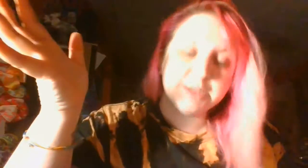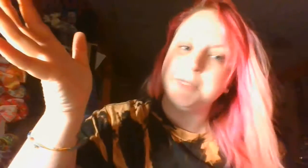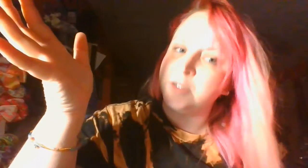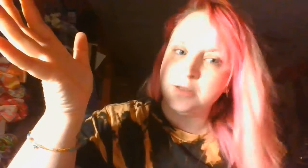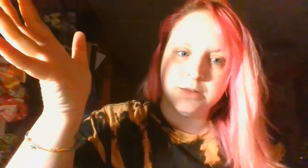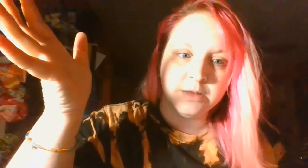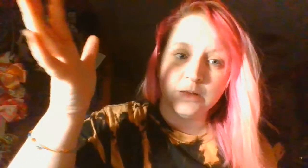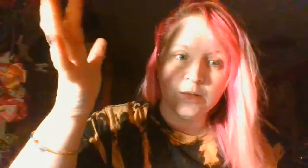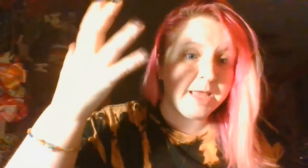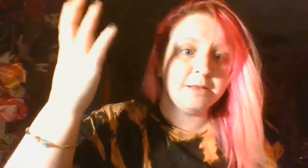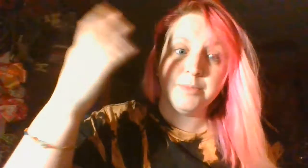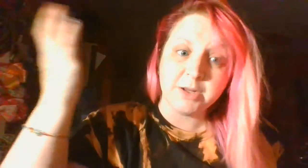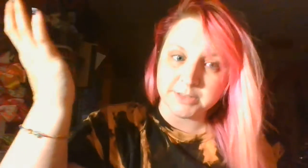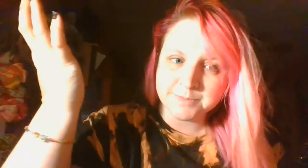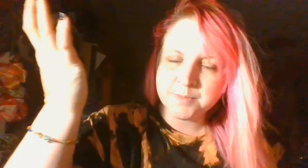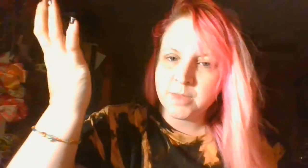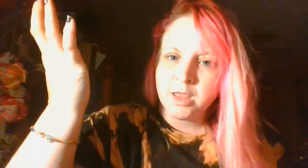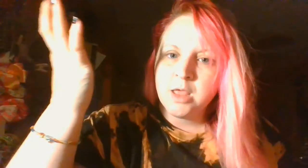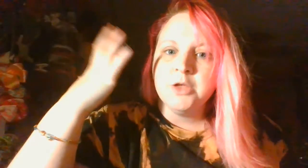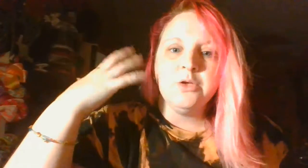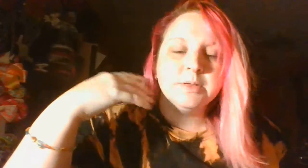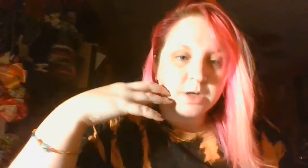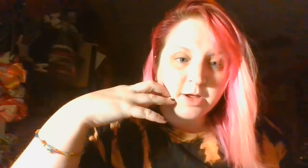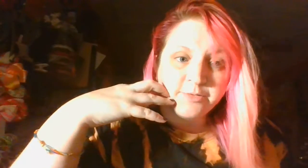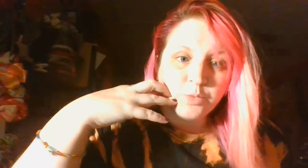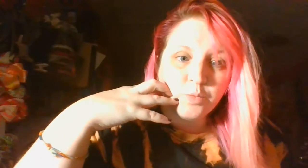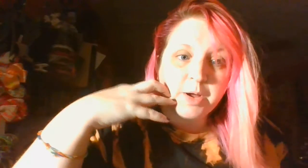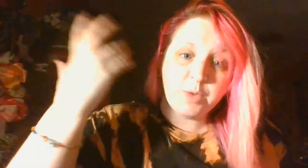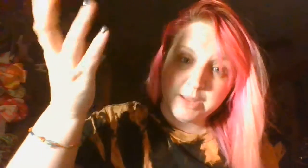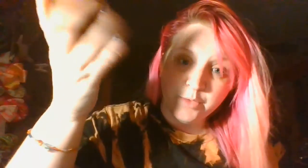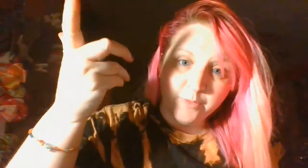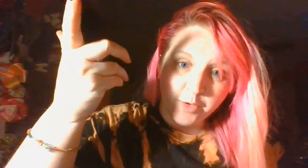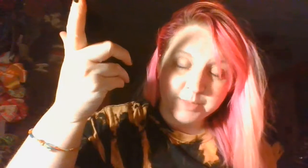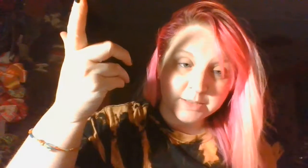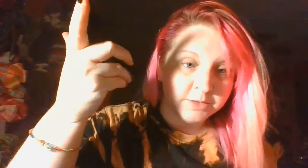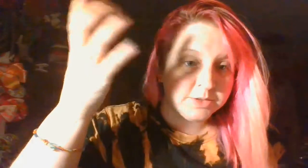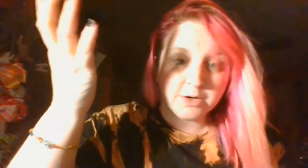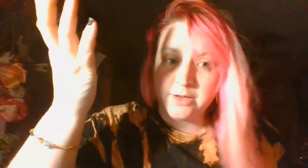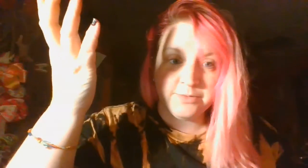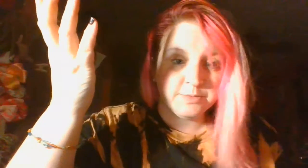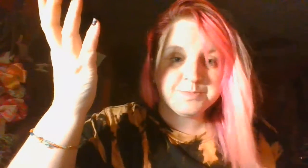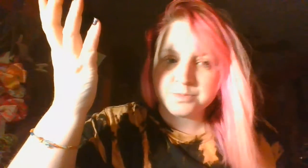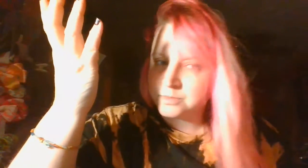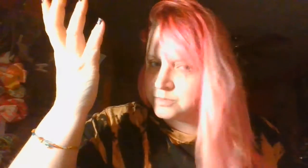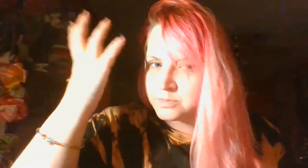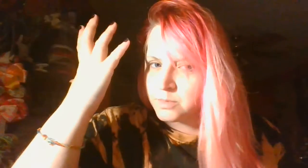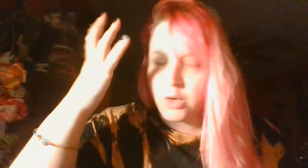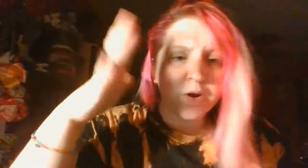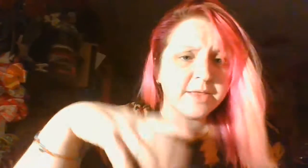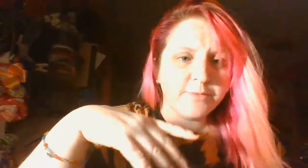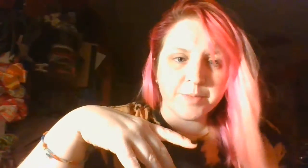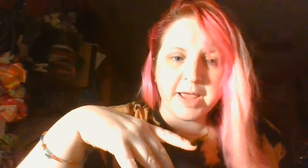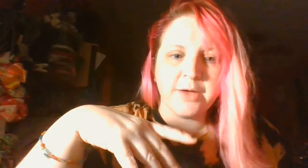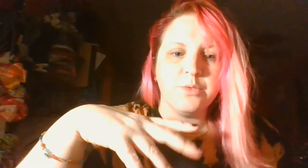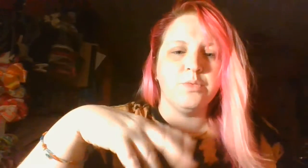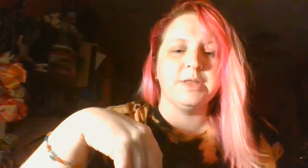speech on the band The Beatles. You could start off about when they were formed. You start off where they formed at, when they